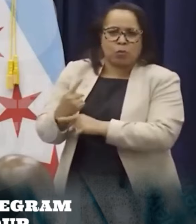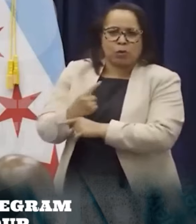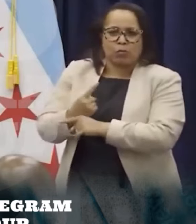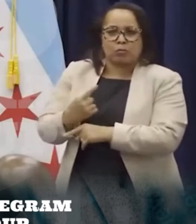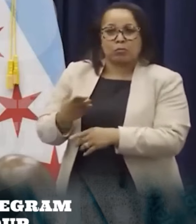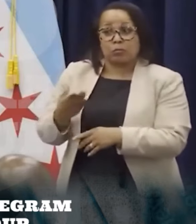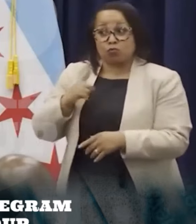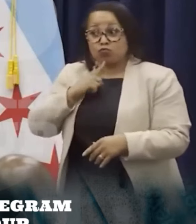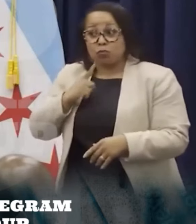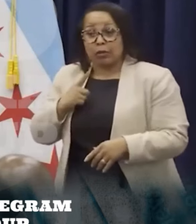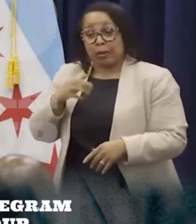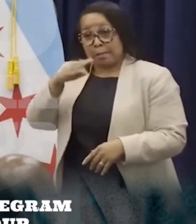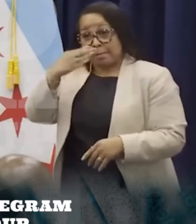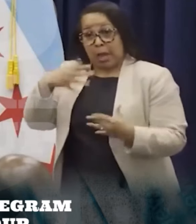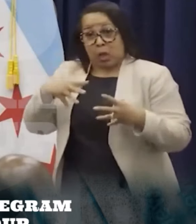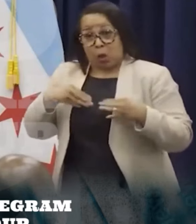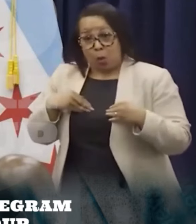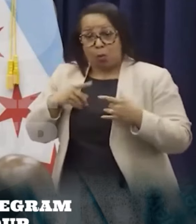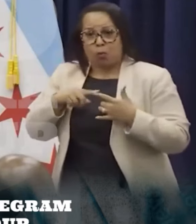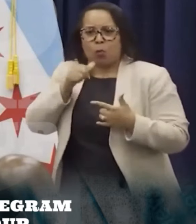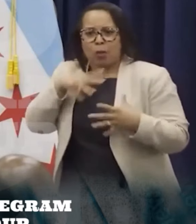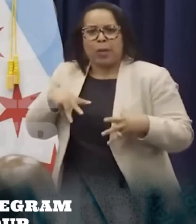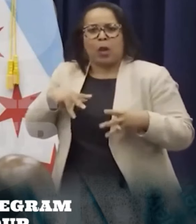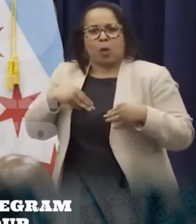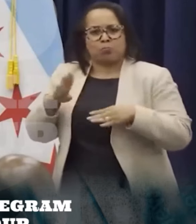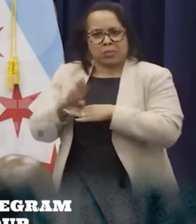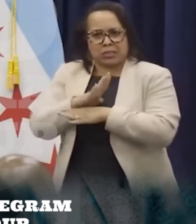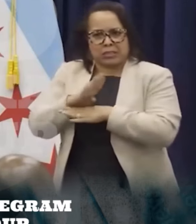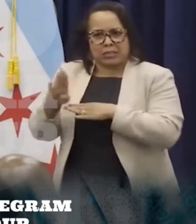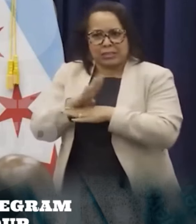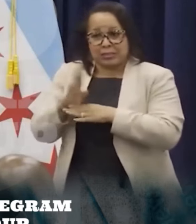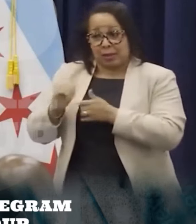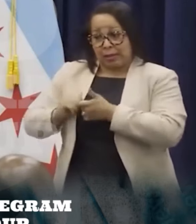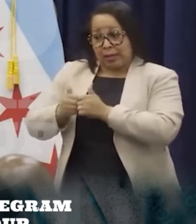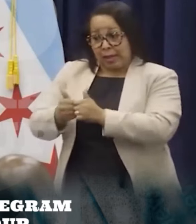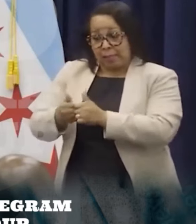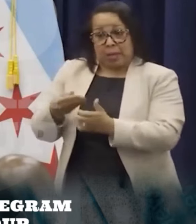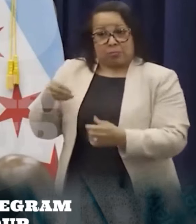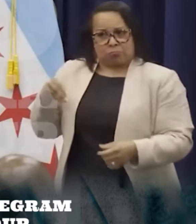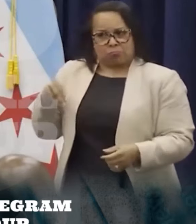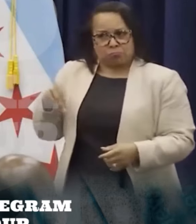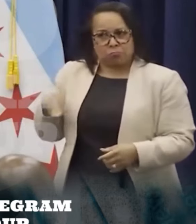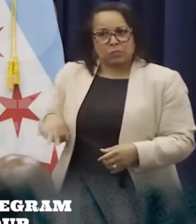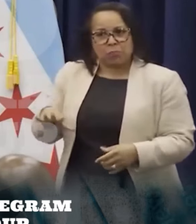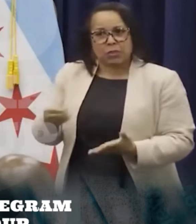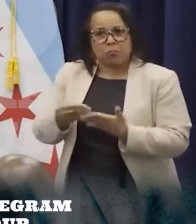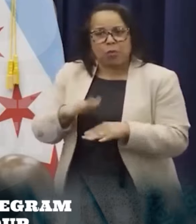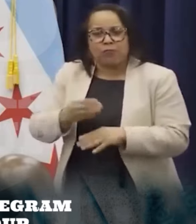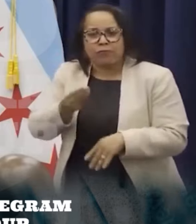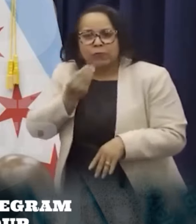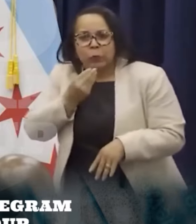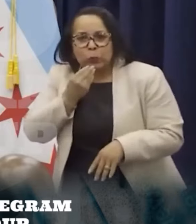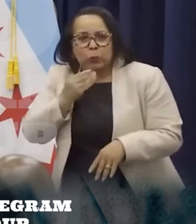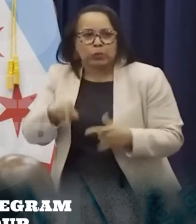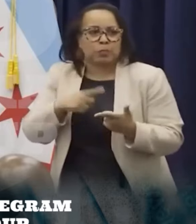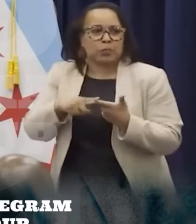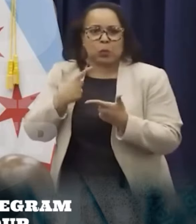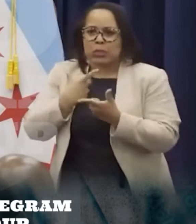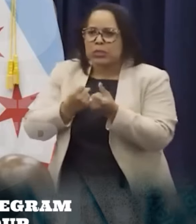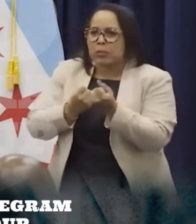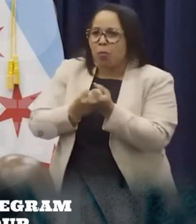especially minority-owned, black-owned, women-owned businesses. Our campaign spends money on food. We